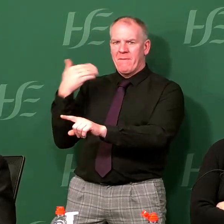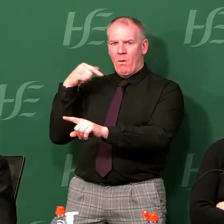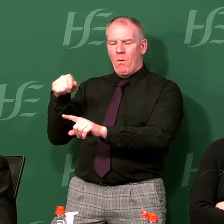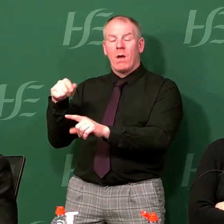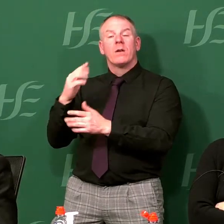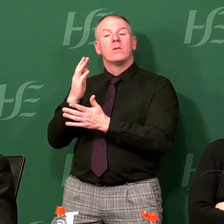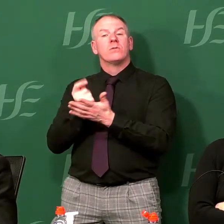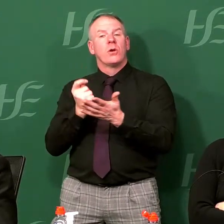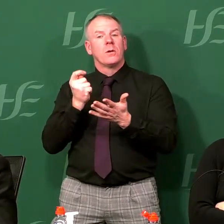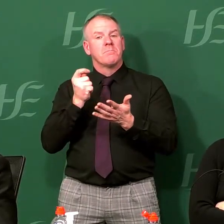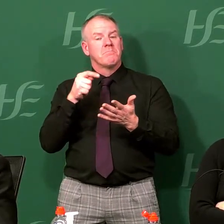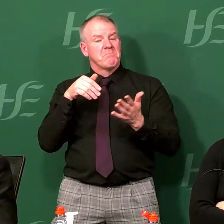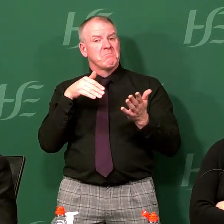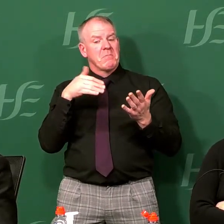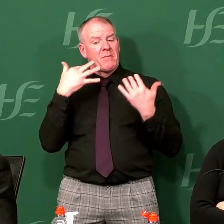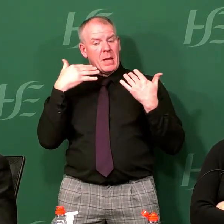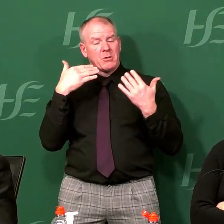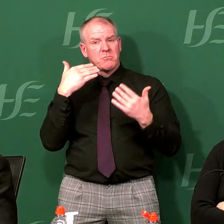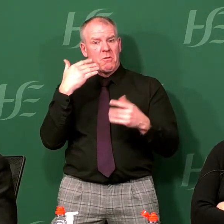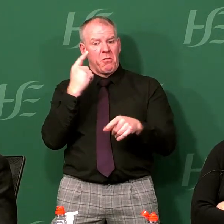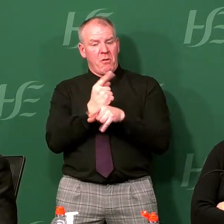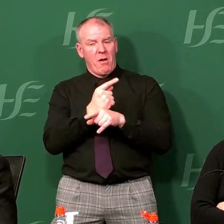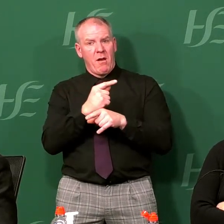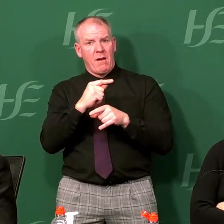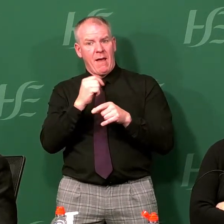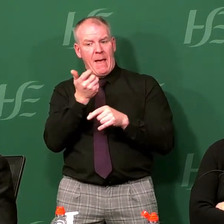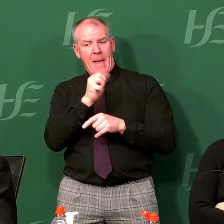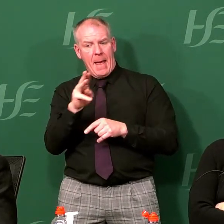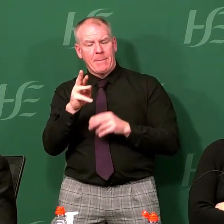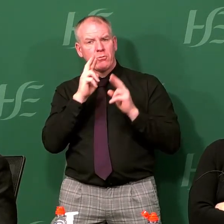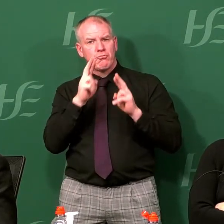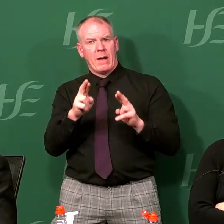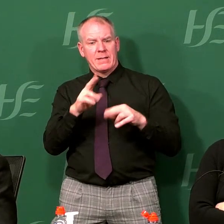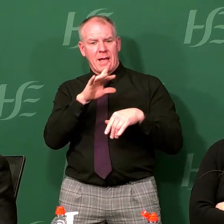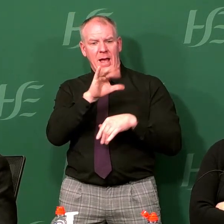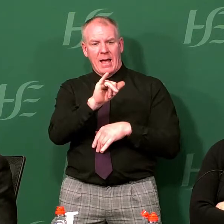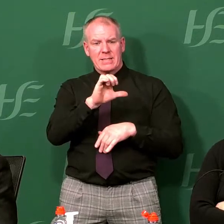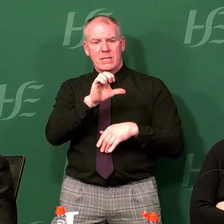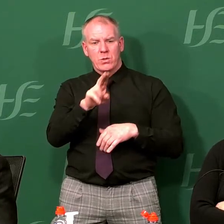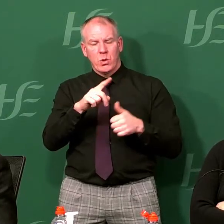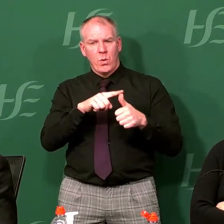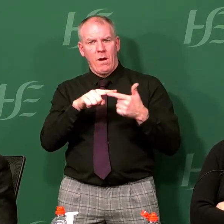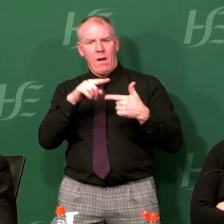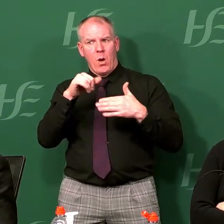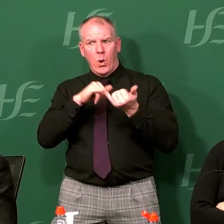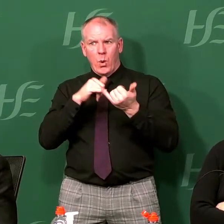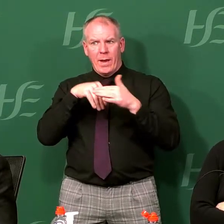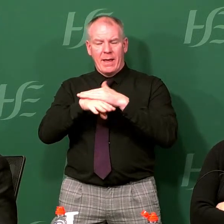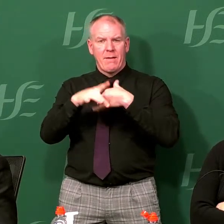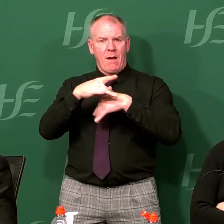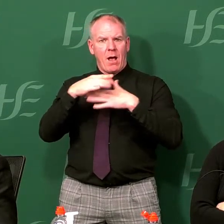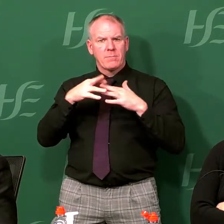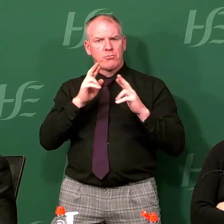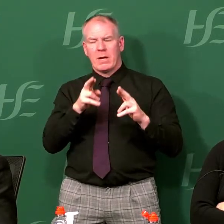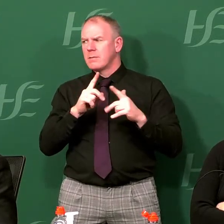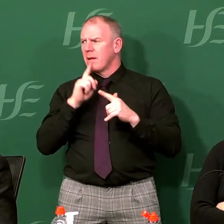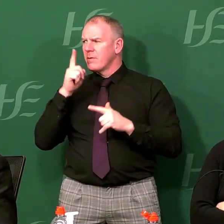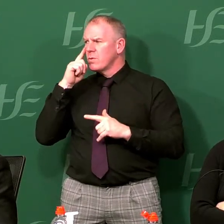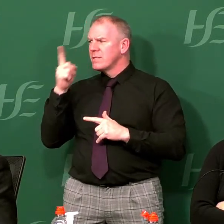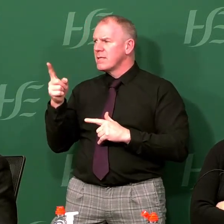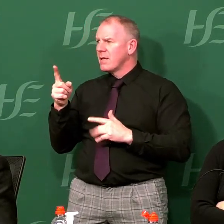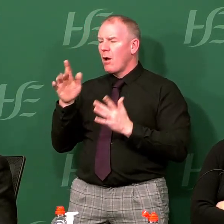Some aspects of it are certainly all up to date. I know the ICU, hospitalizations, COVID cases. I suppose just if you look at